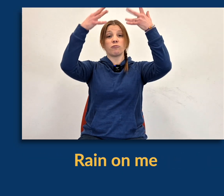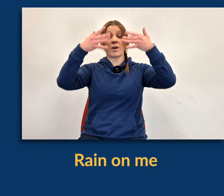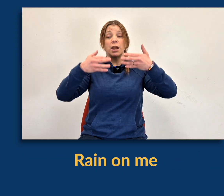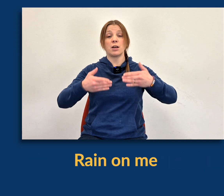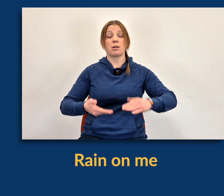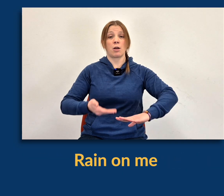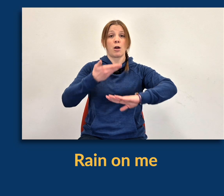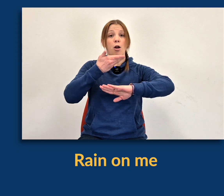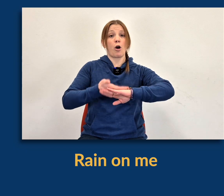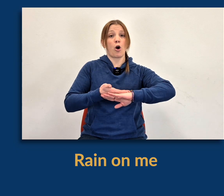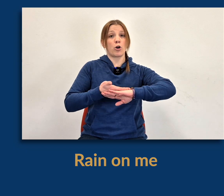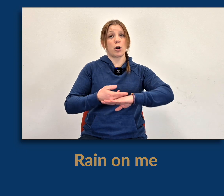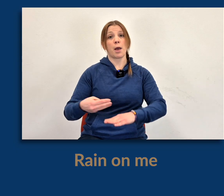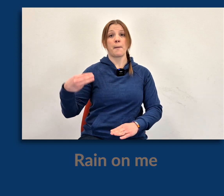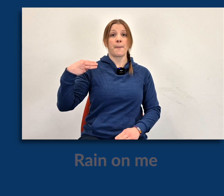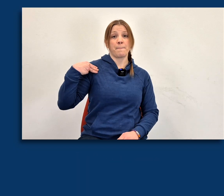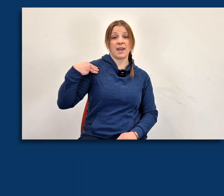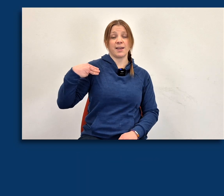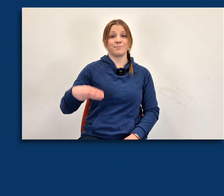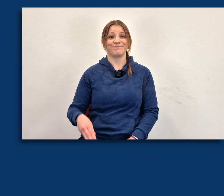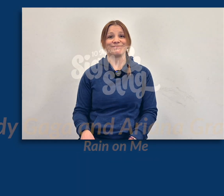rain. Rain on me.